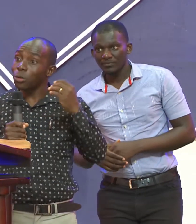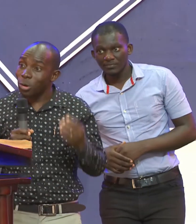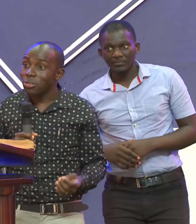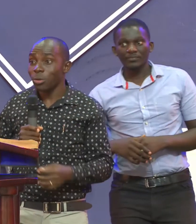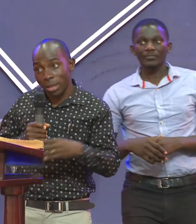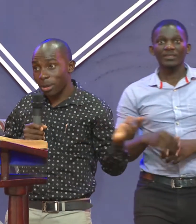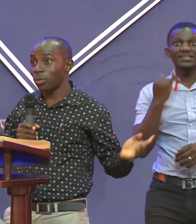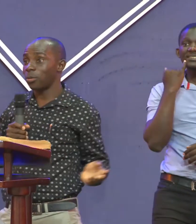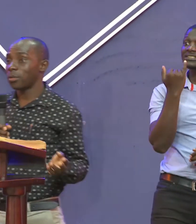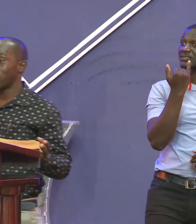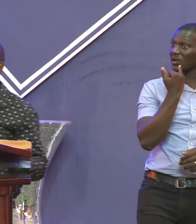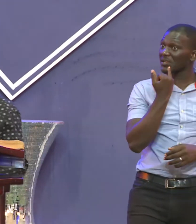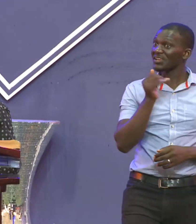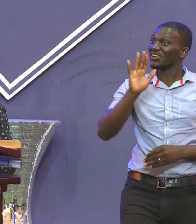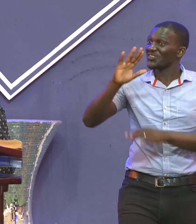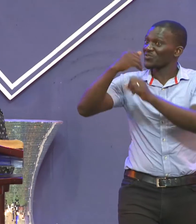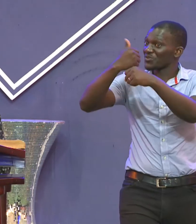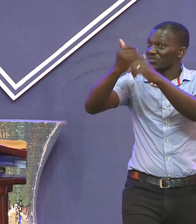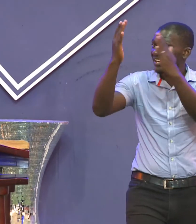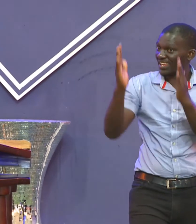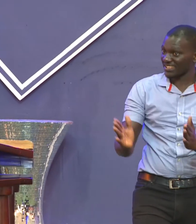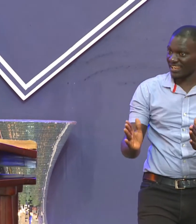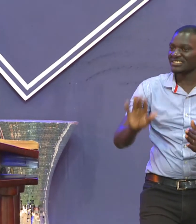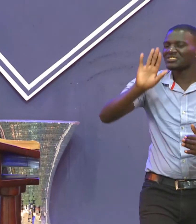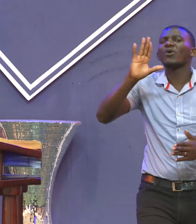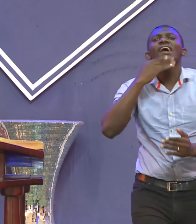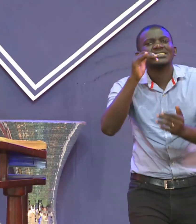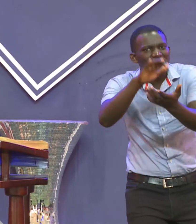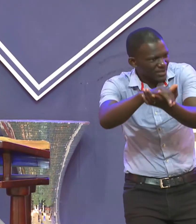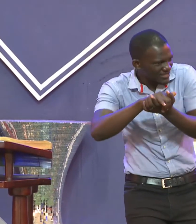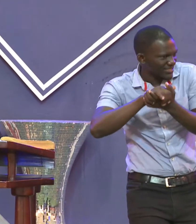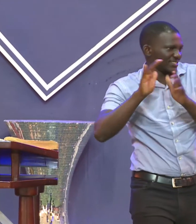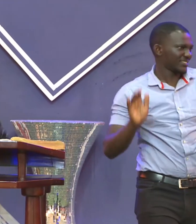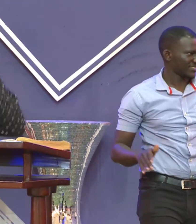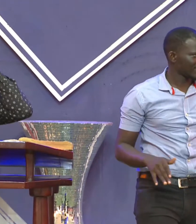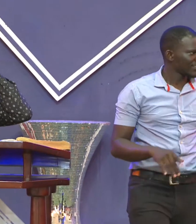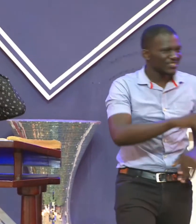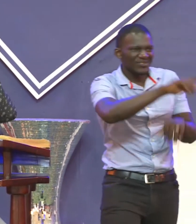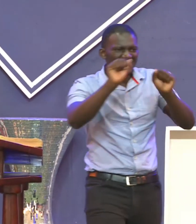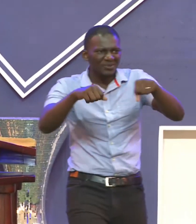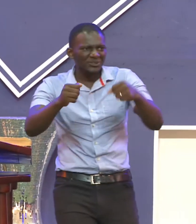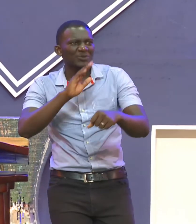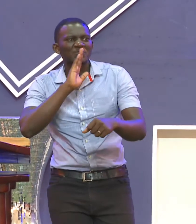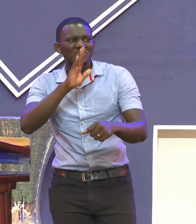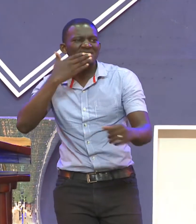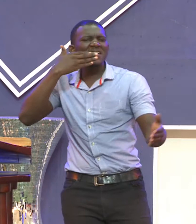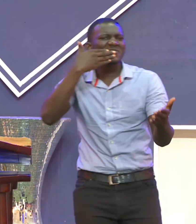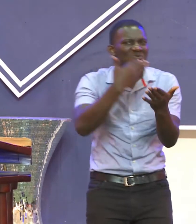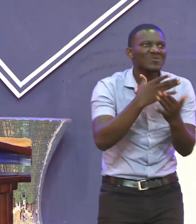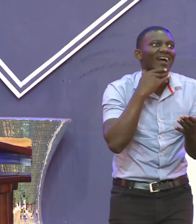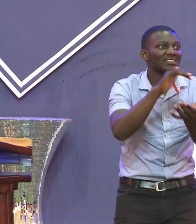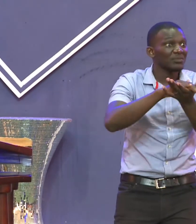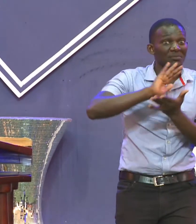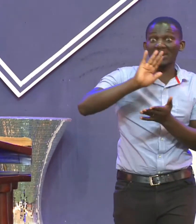Israeli omutonzi woye balo. I said Israel, your creator is your husband. Tosobola kuba mwami mulunji awaka. You cannot be a